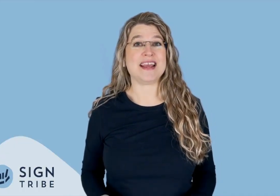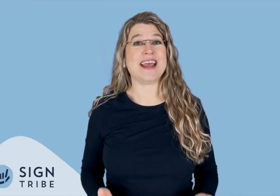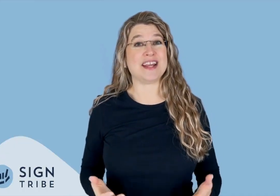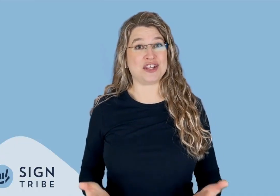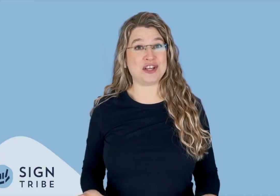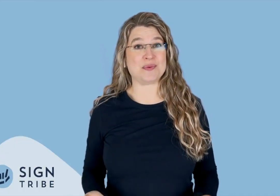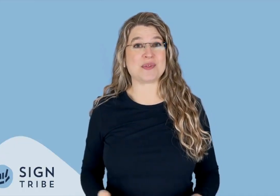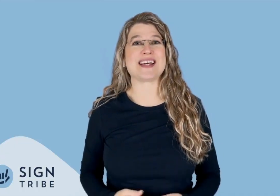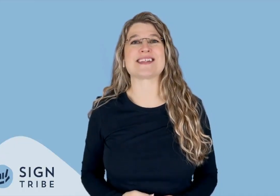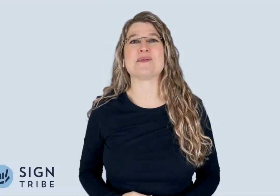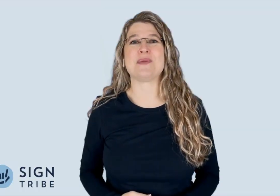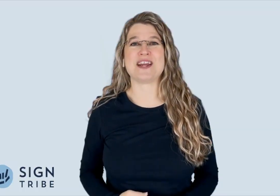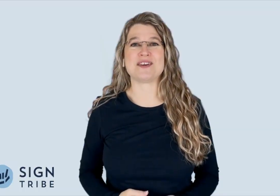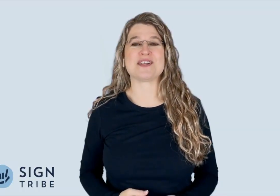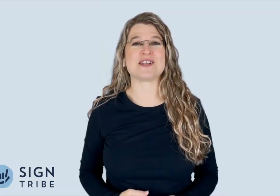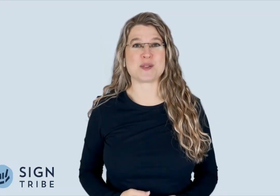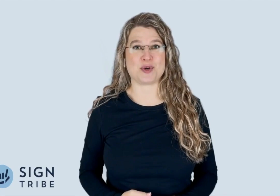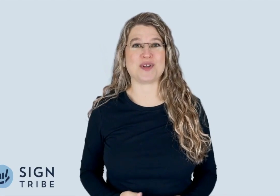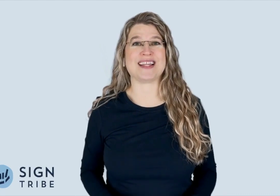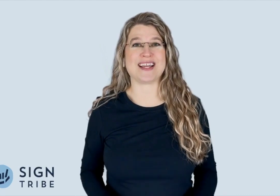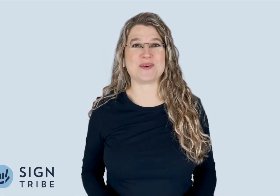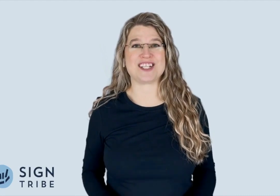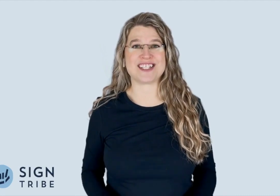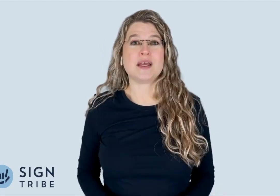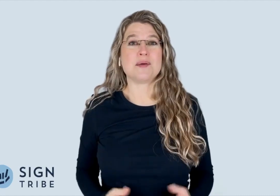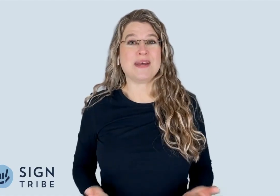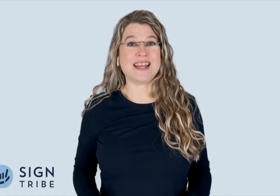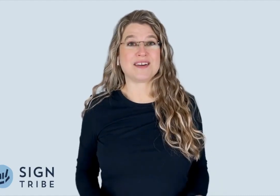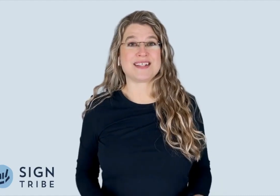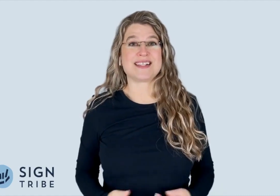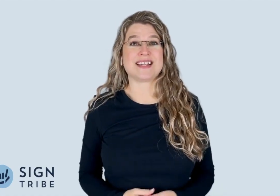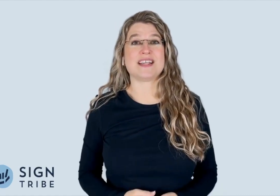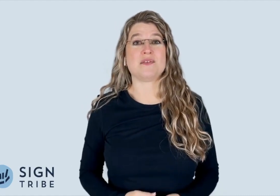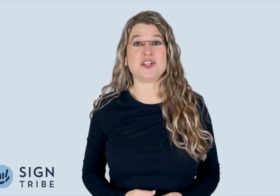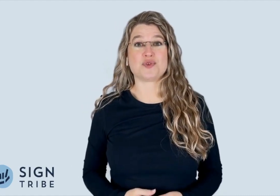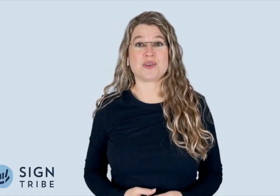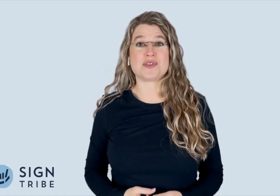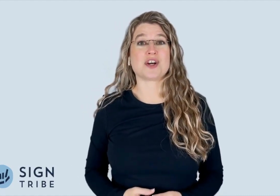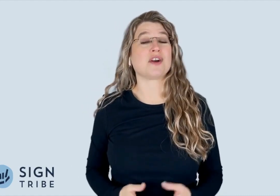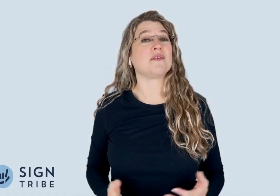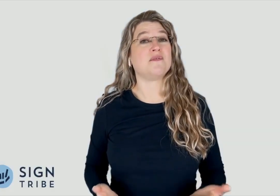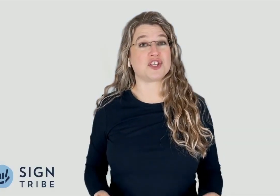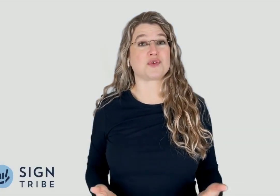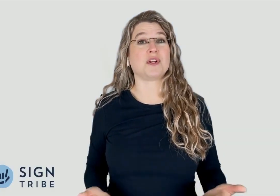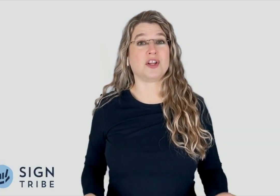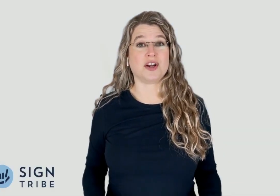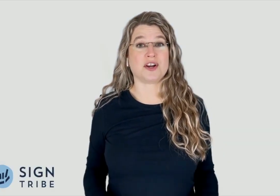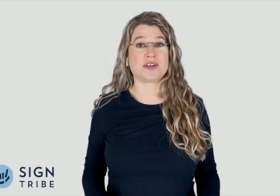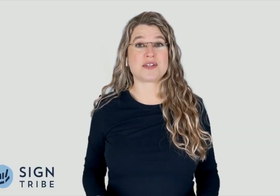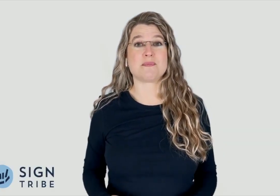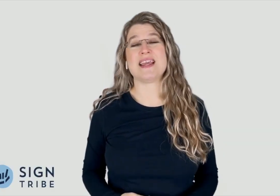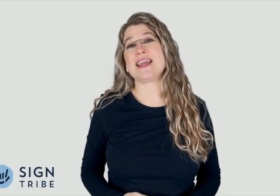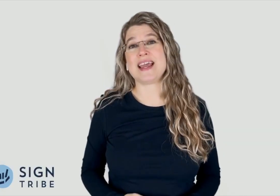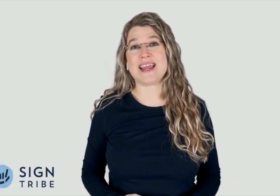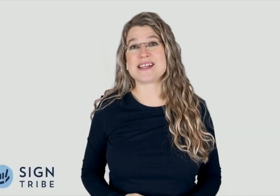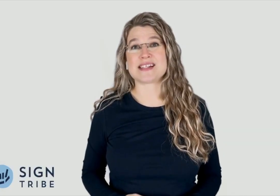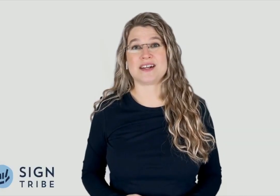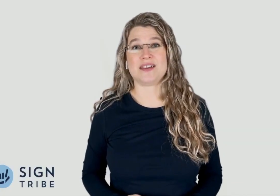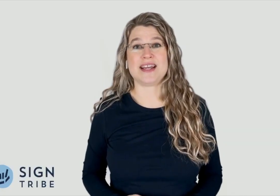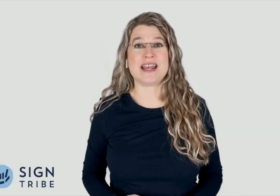and use as compared to the spoken language. Many autistic individuals are visual learners, making ASL a